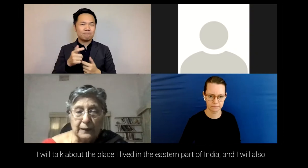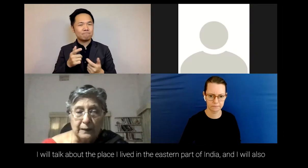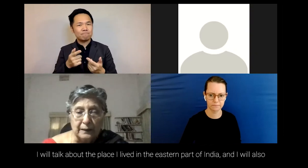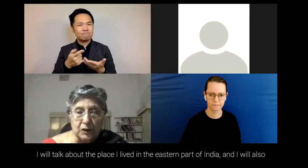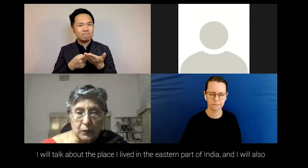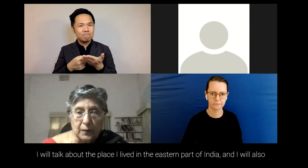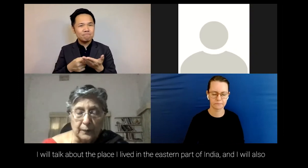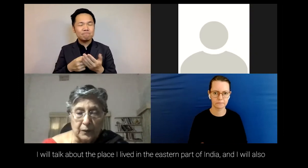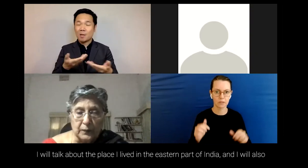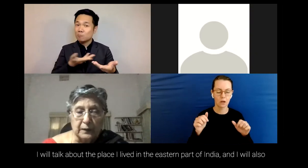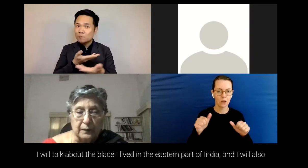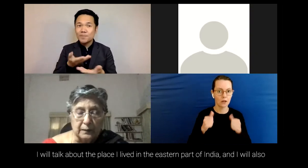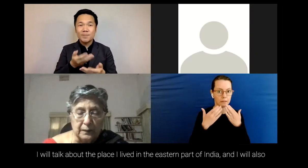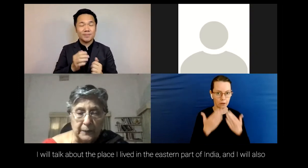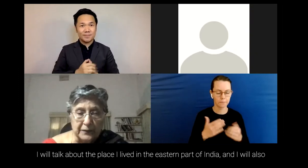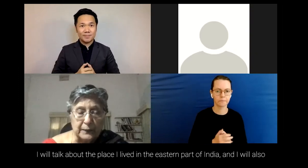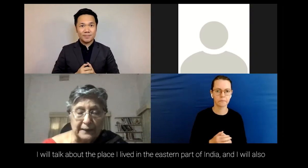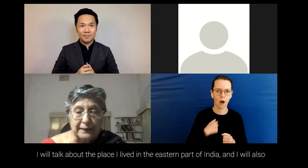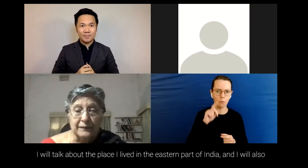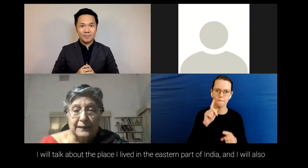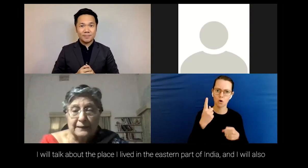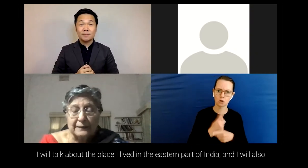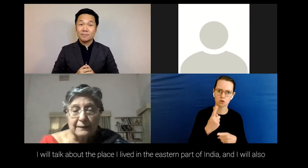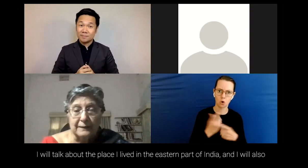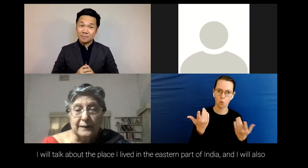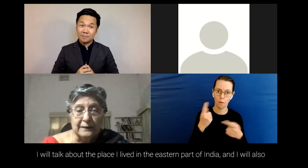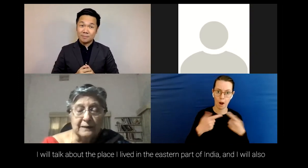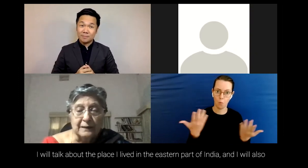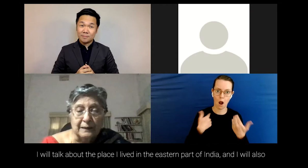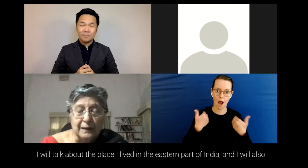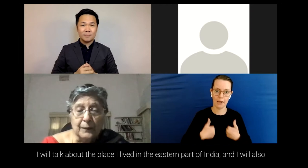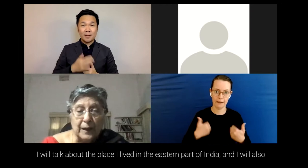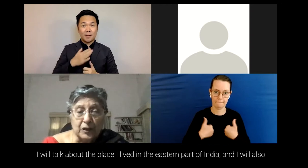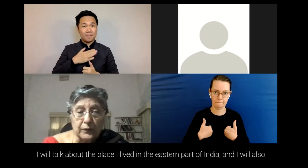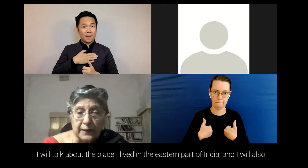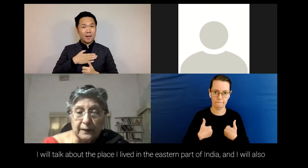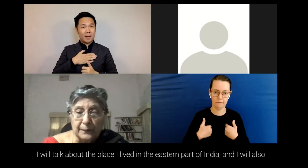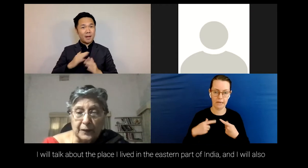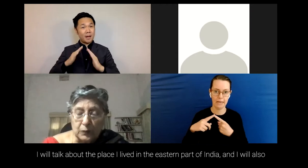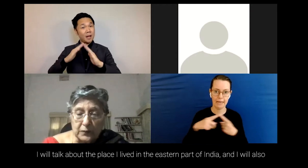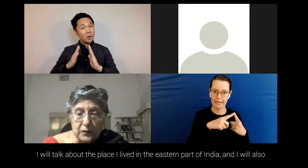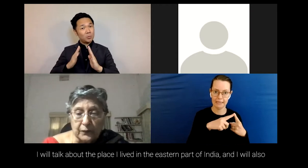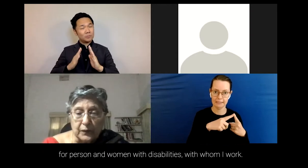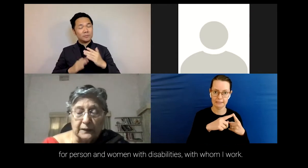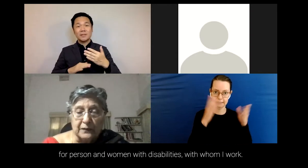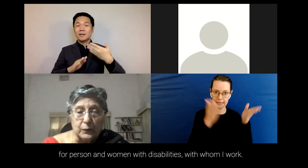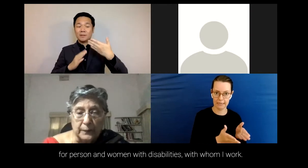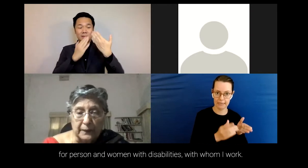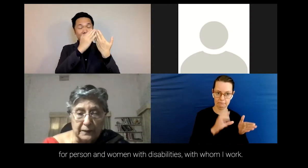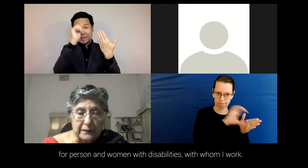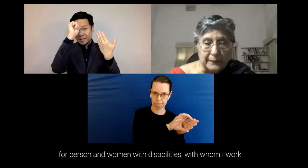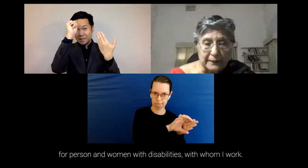I will talk about the place where I live, and that is the eastern part of India, but also focus on women